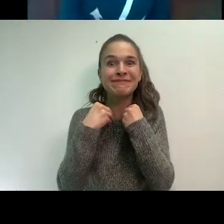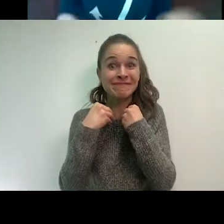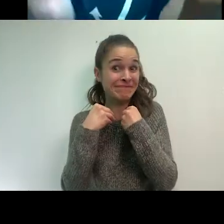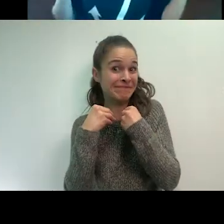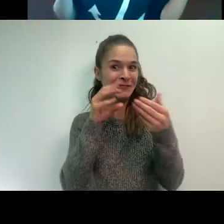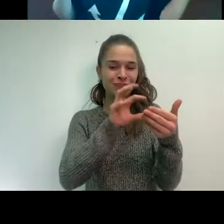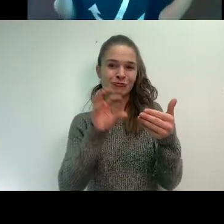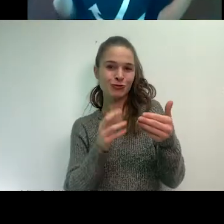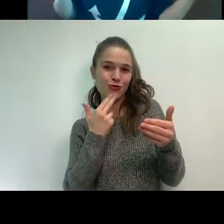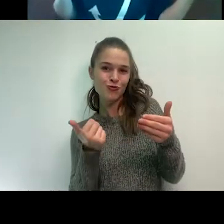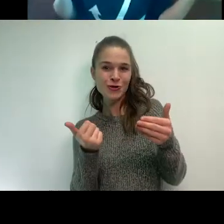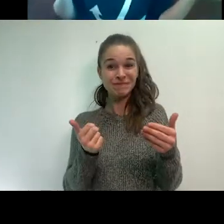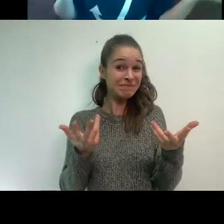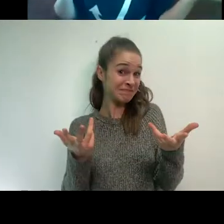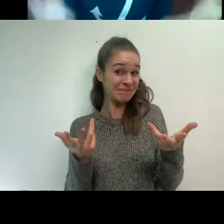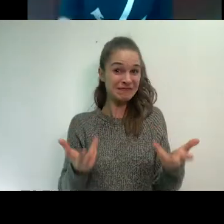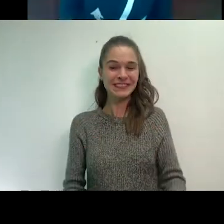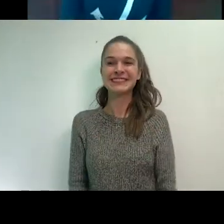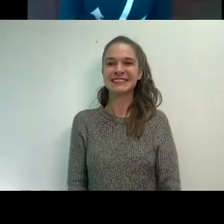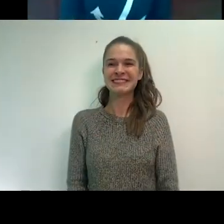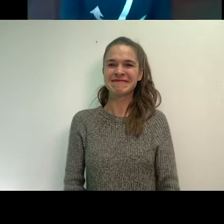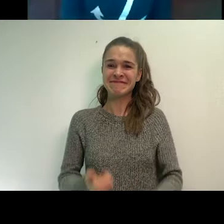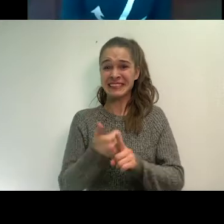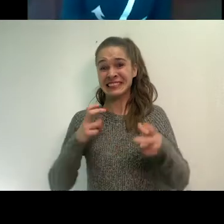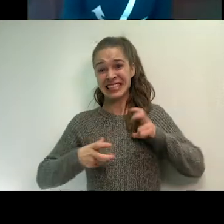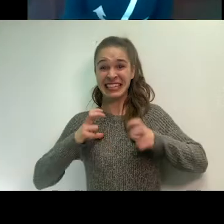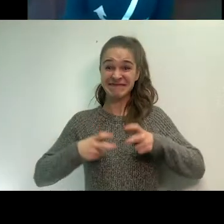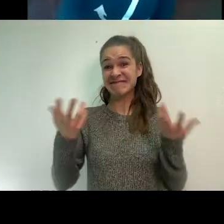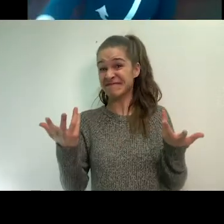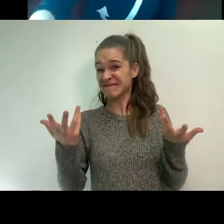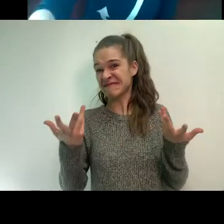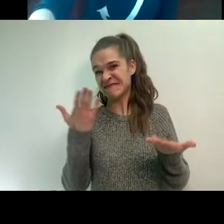Well, Penelope is a T-Rex. They might eat ponies, I guess.